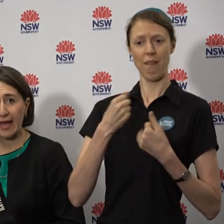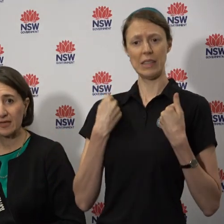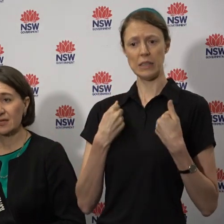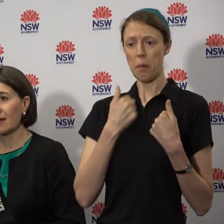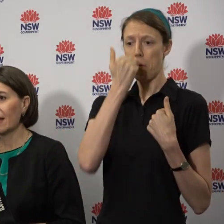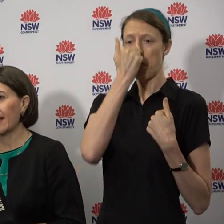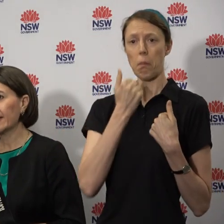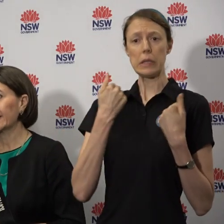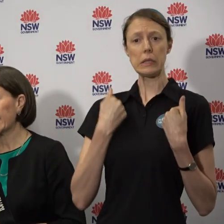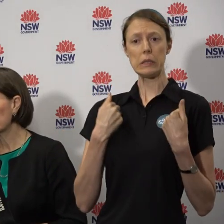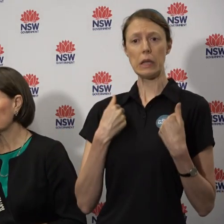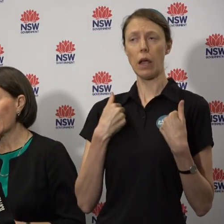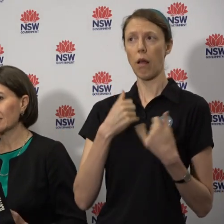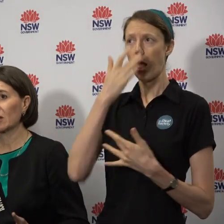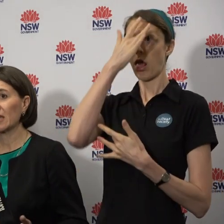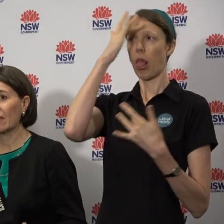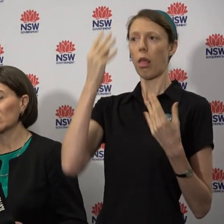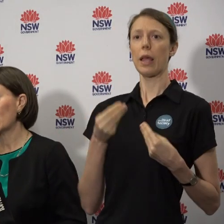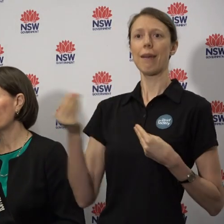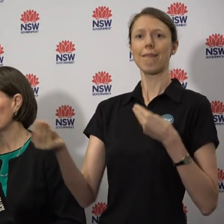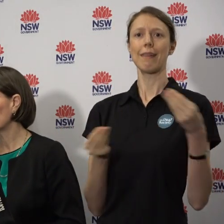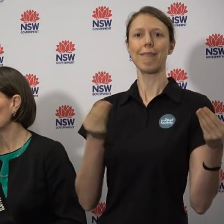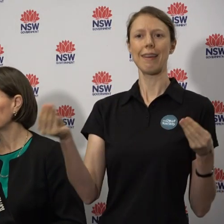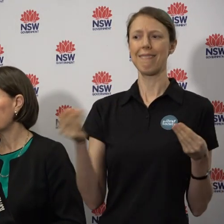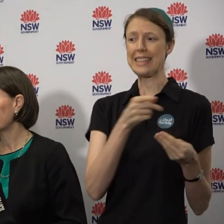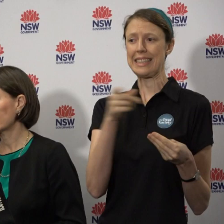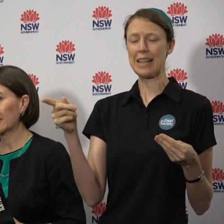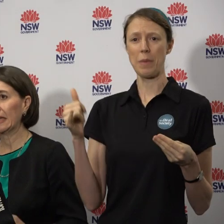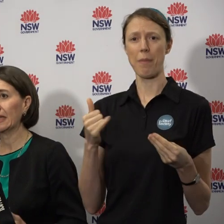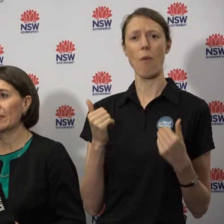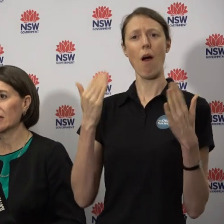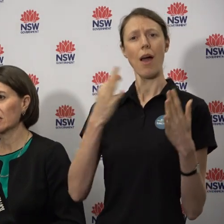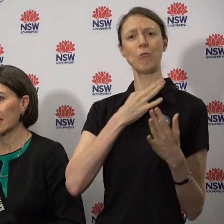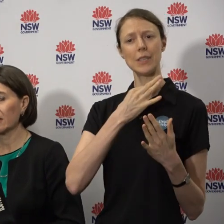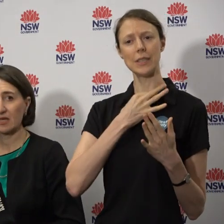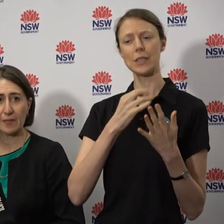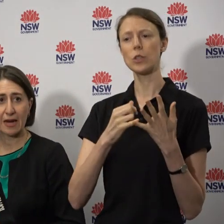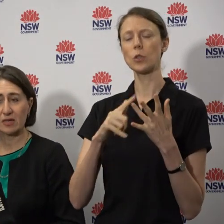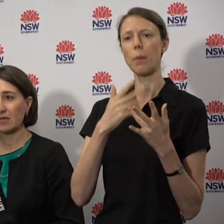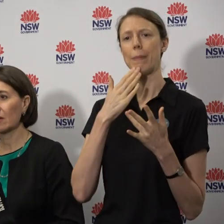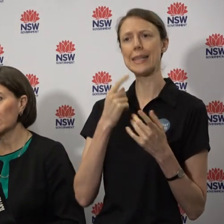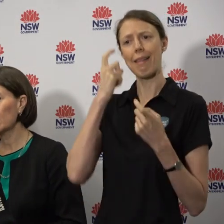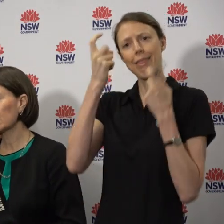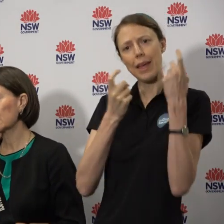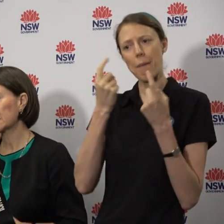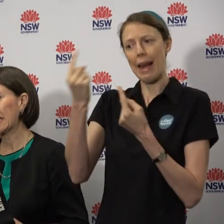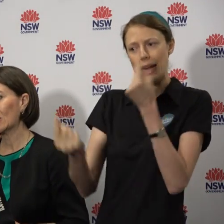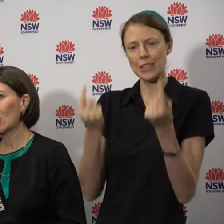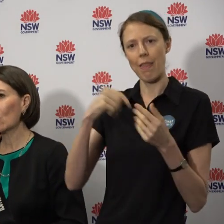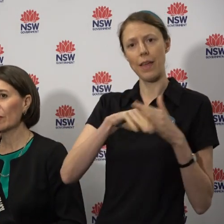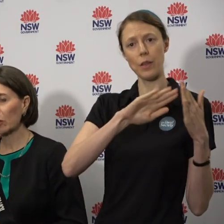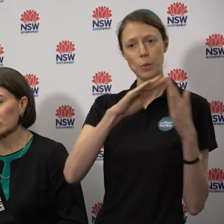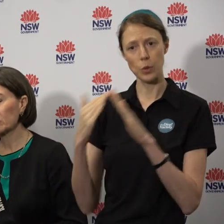very mild case and unintentionally pass it on to others who might be vulnerable. And that's the clear message today, to think about others in the community, but also to